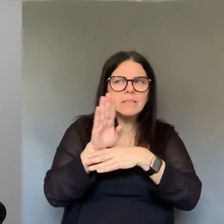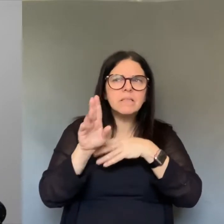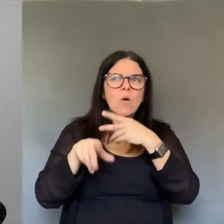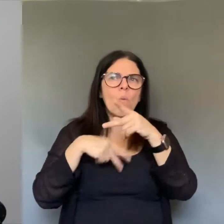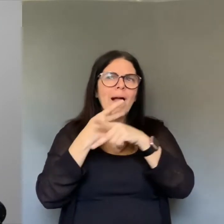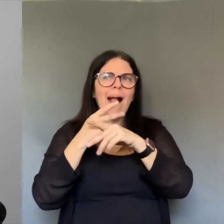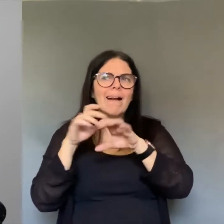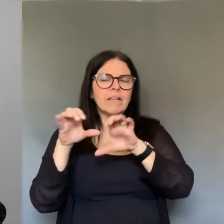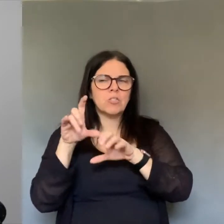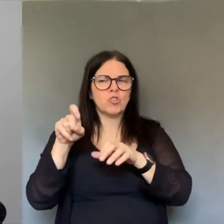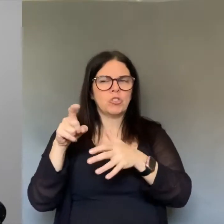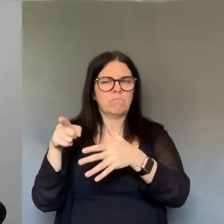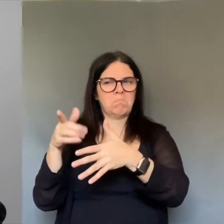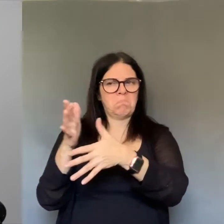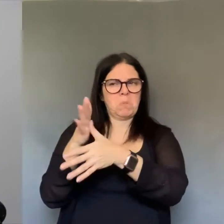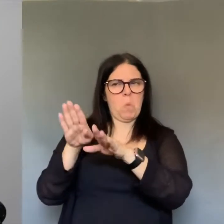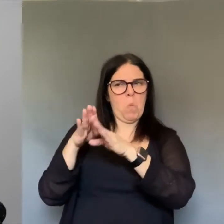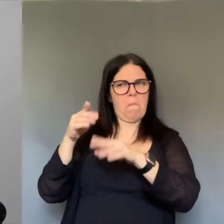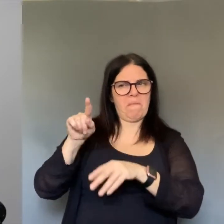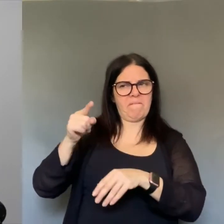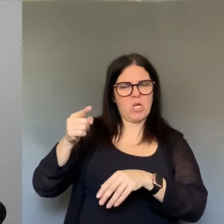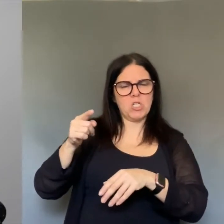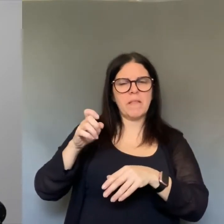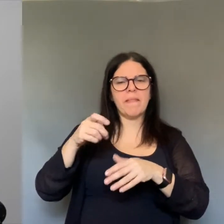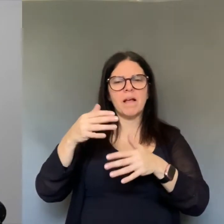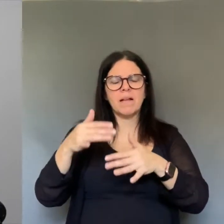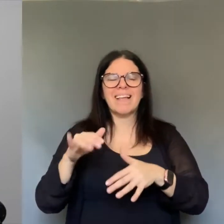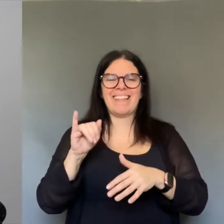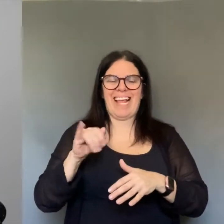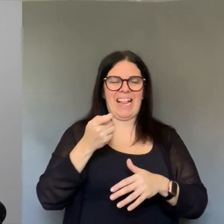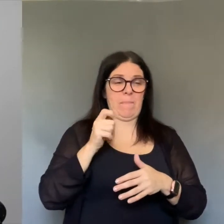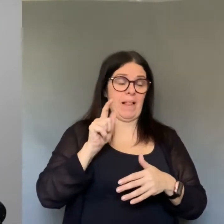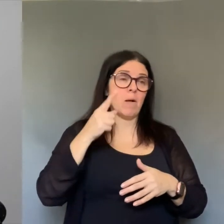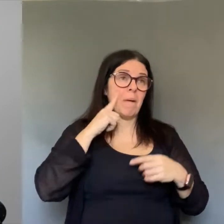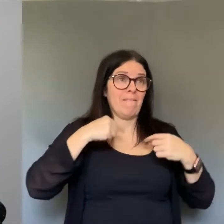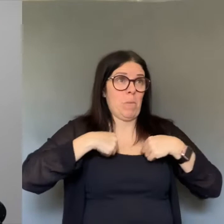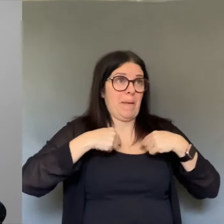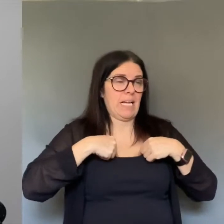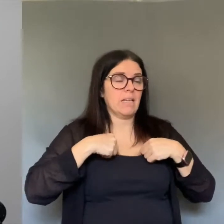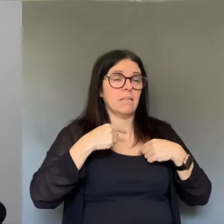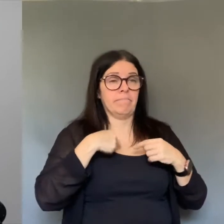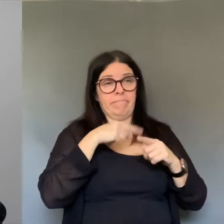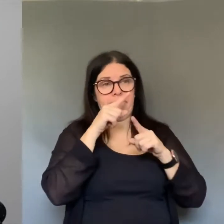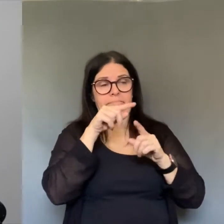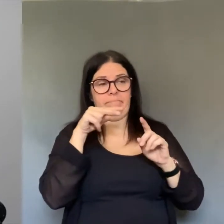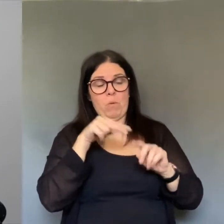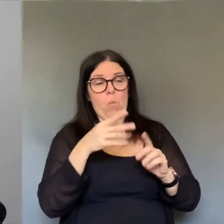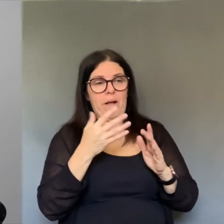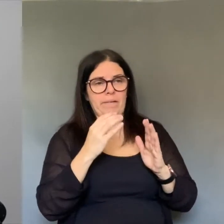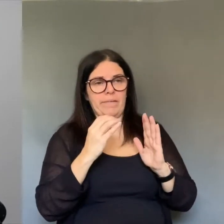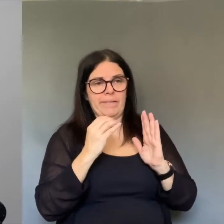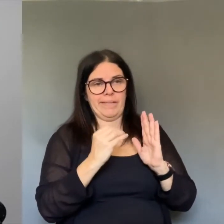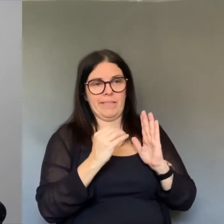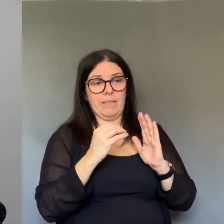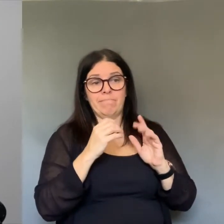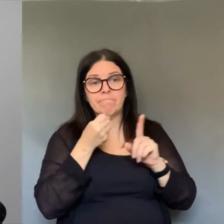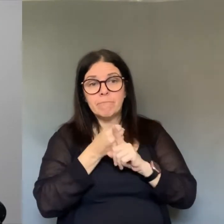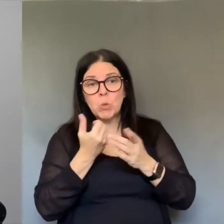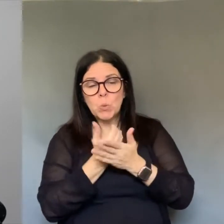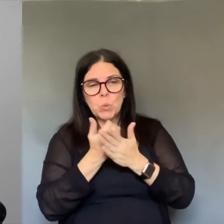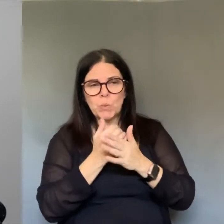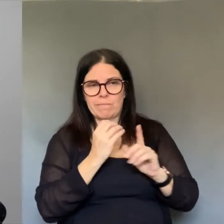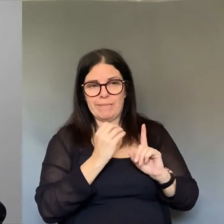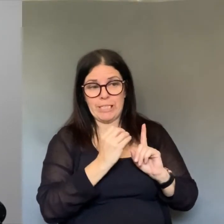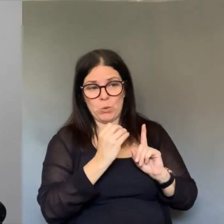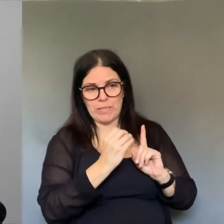to know what businesses or what activities should be prioritized, and then what comes later, I think that's the